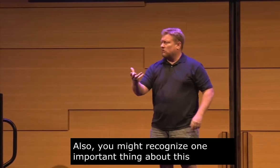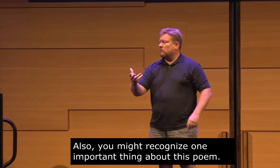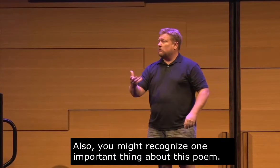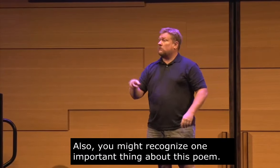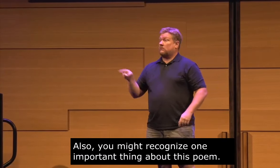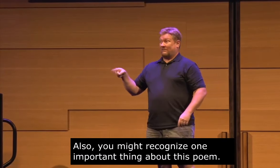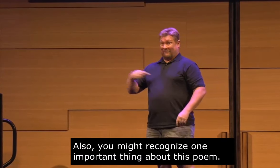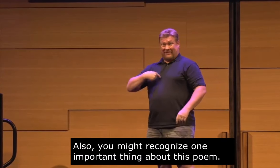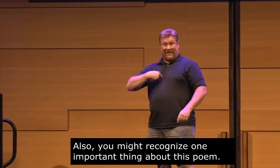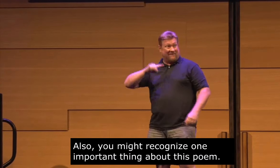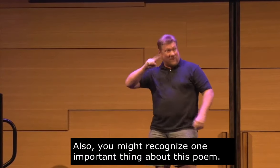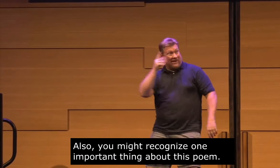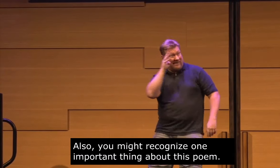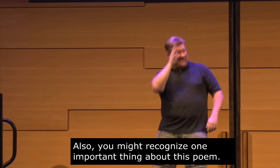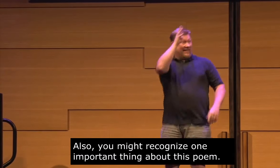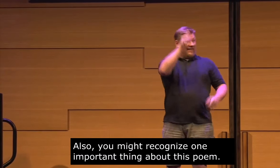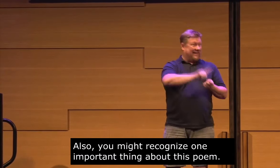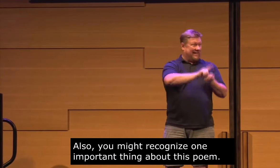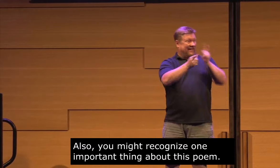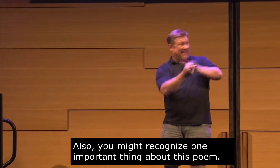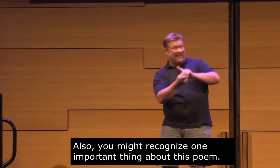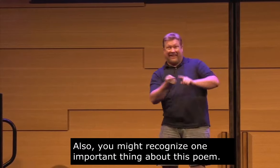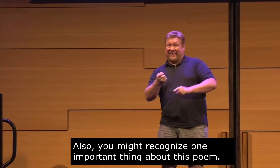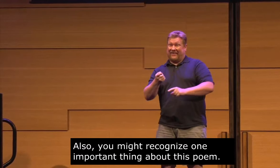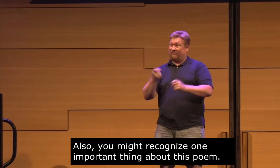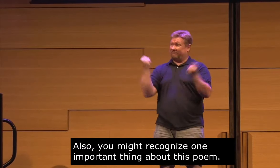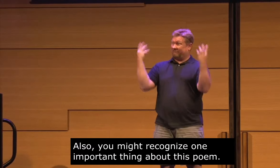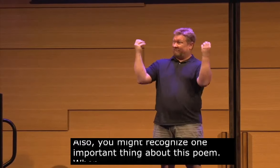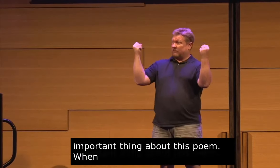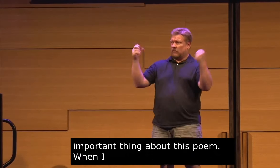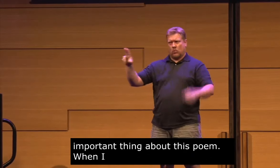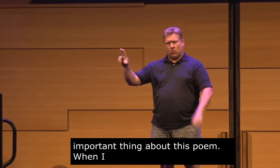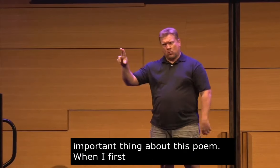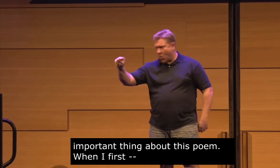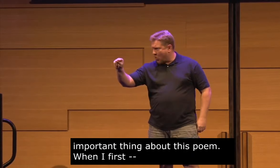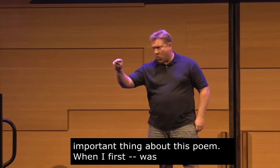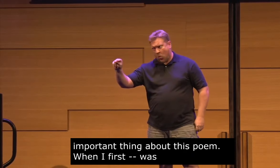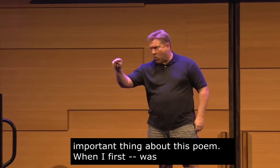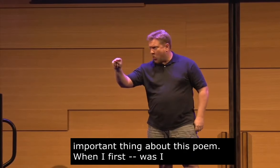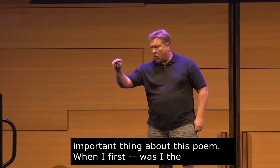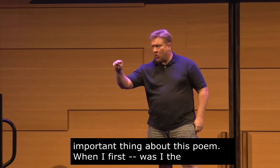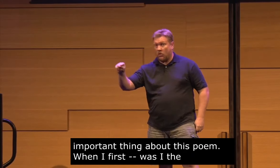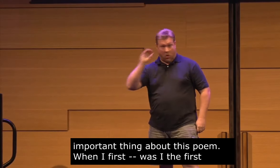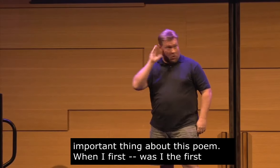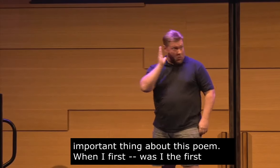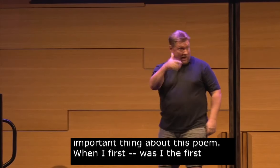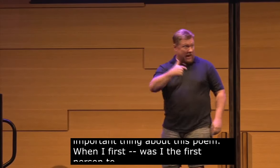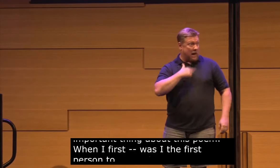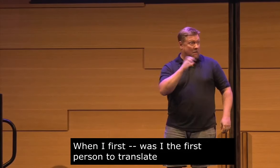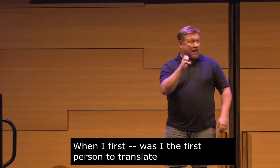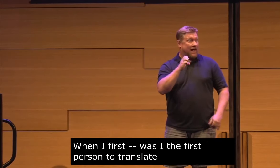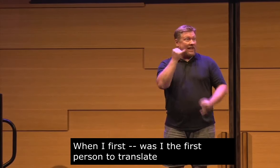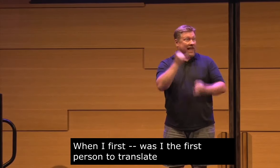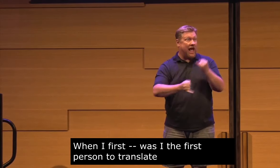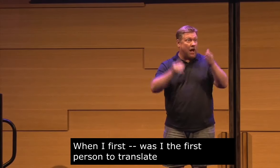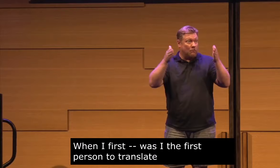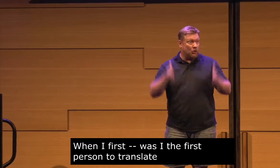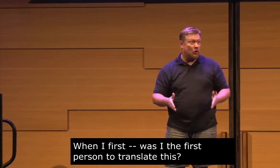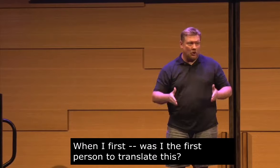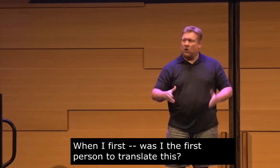this poem. When I first Was I the first person to translate this? No.